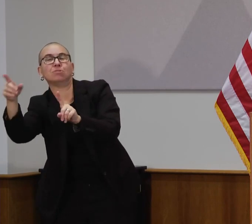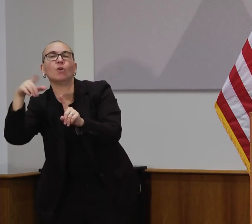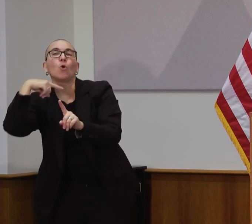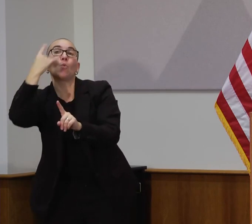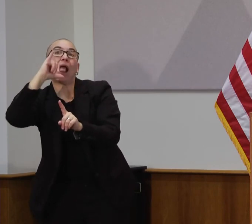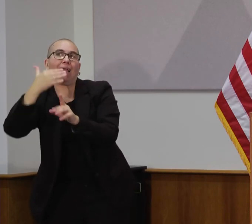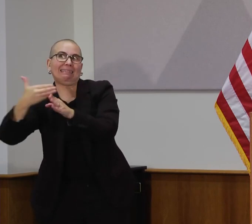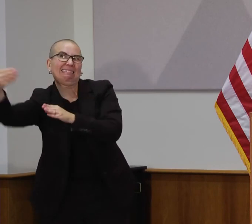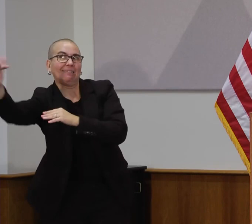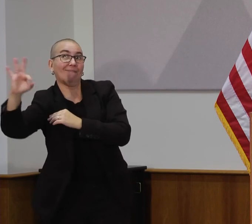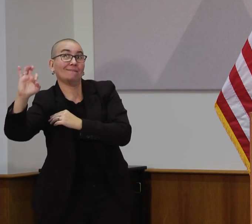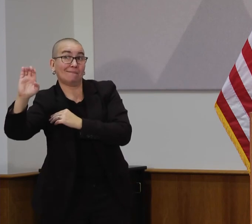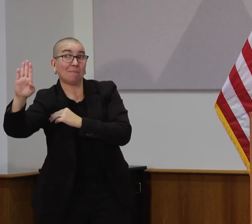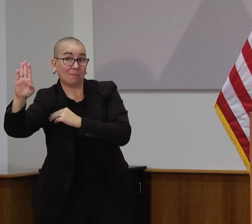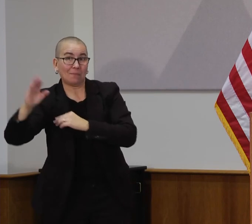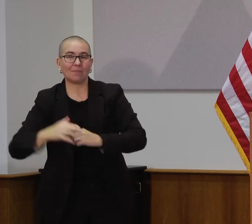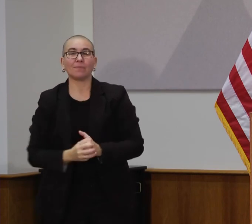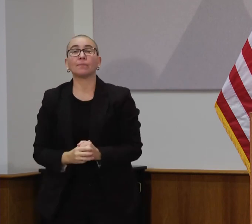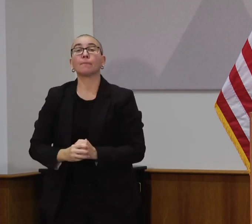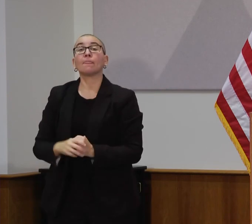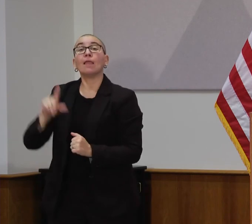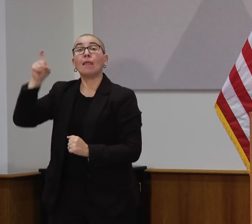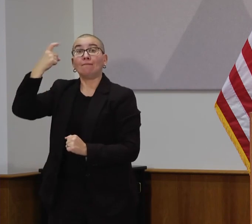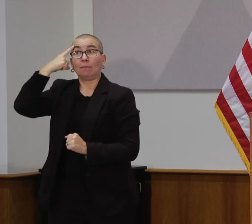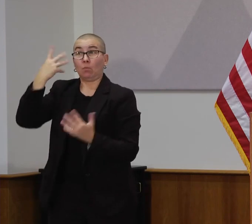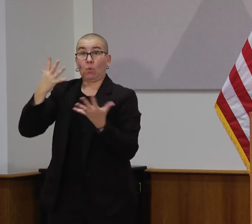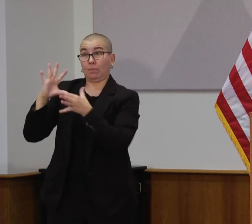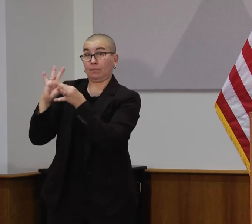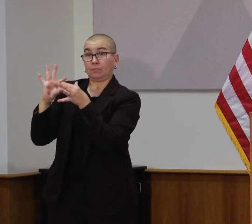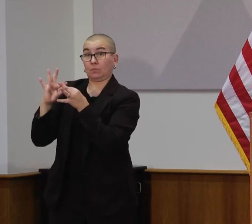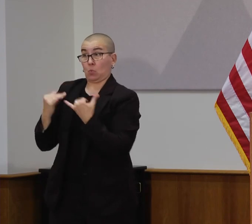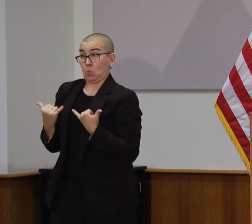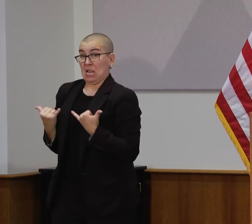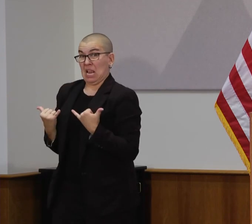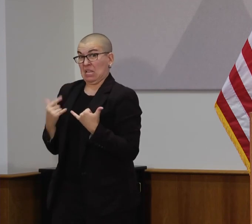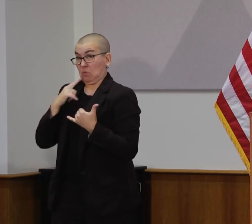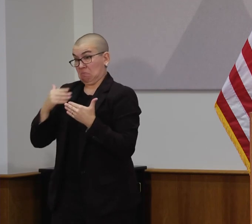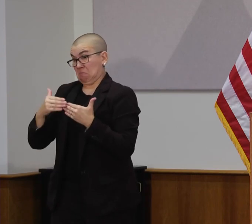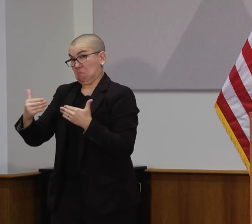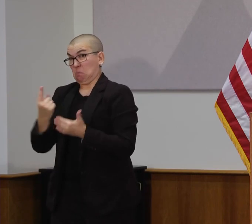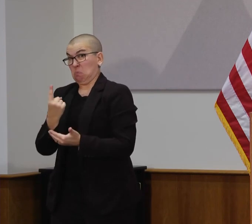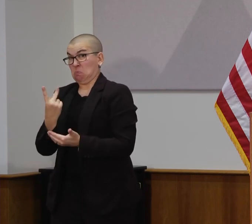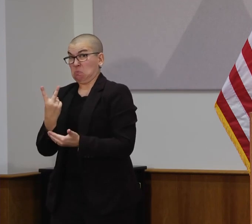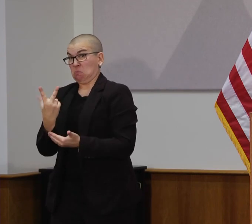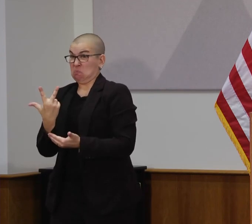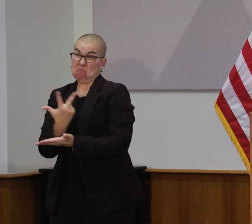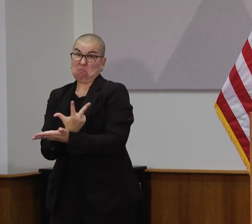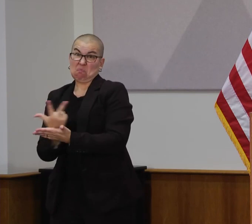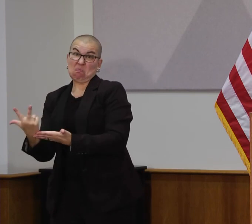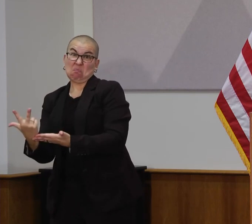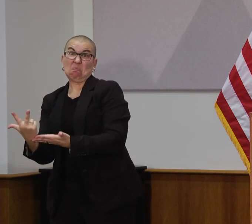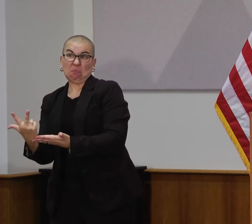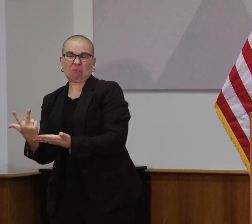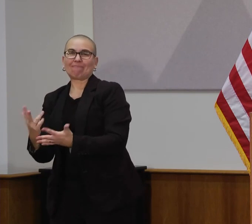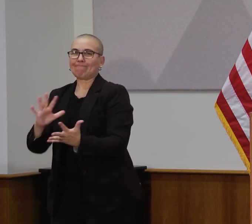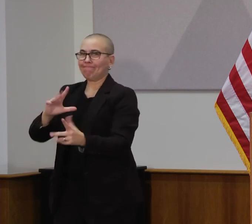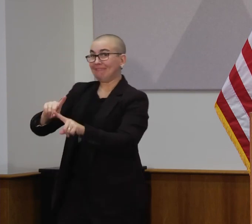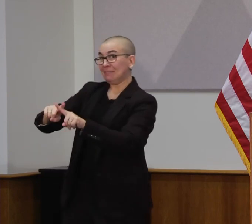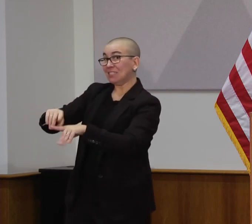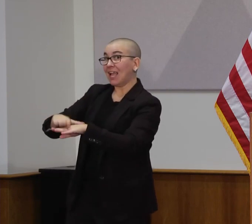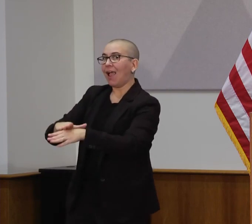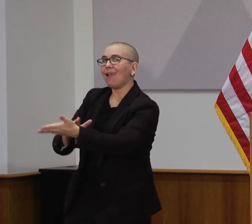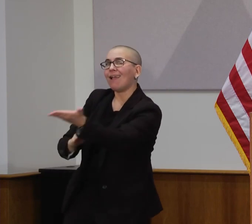our state. The governor has said what's going to happen in the next few weeks is foreordained by people who've already been